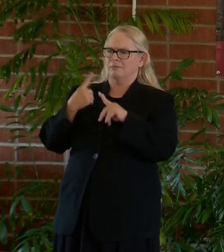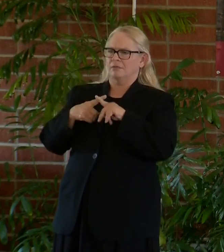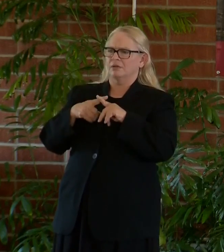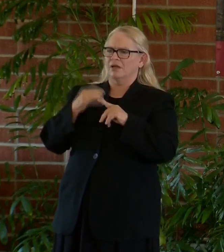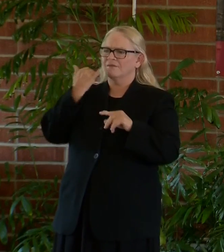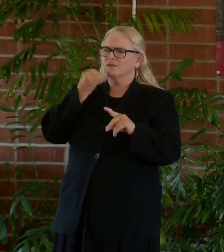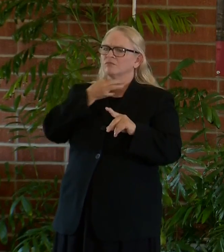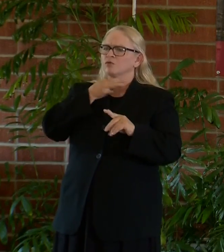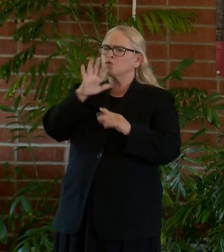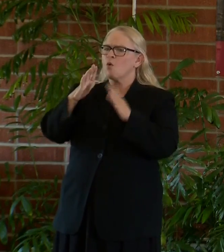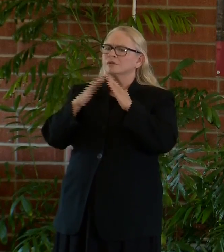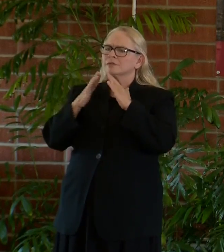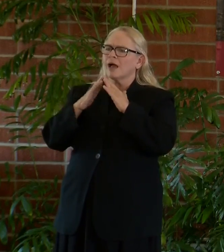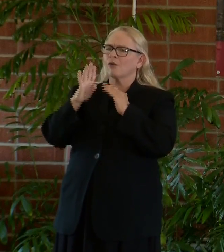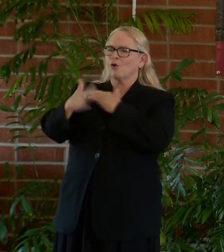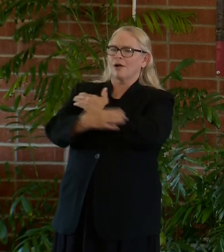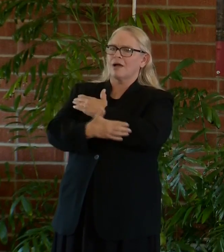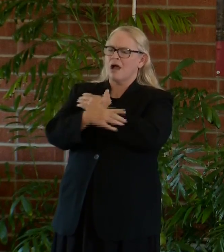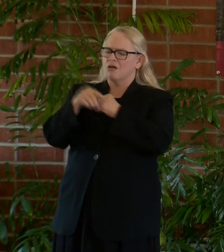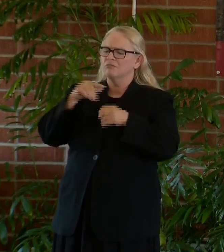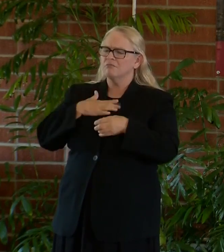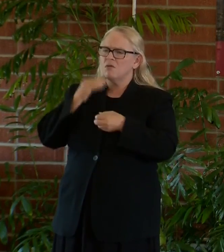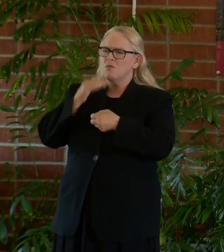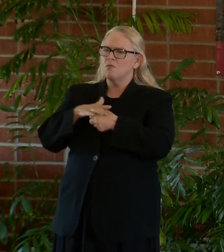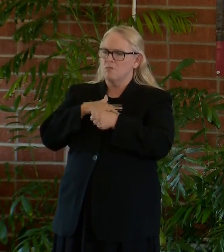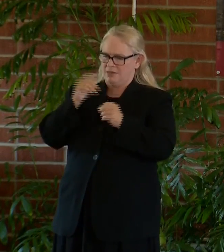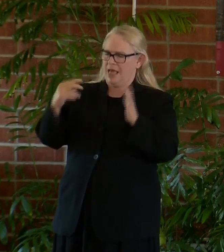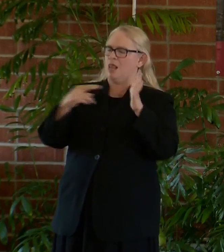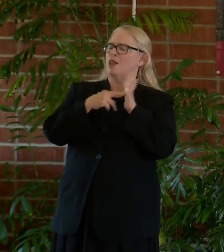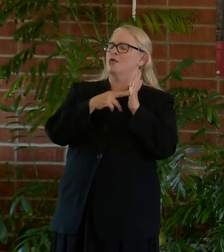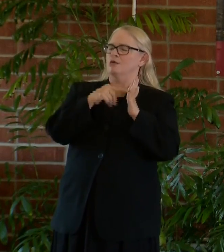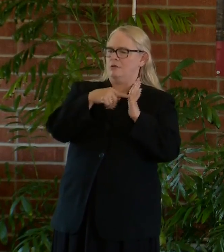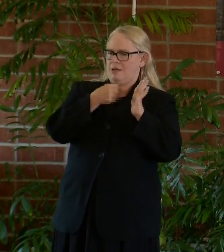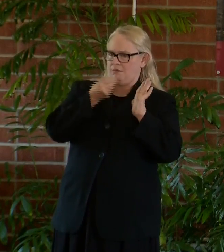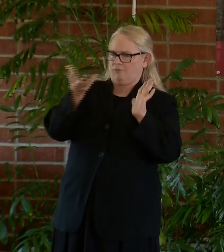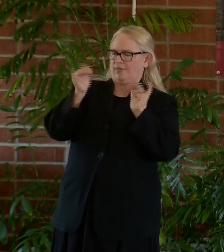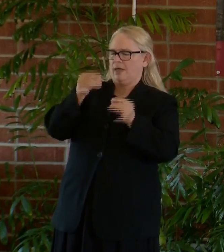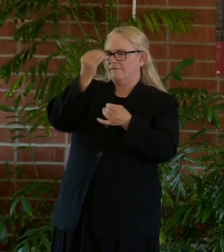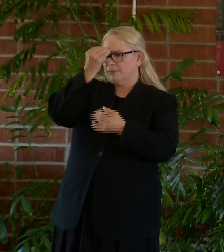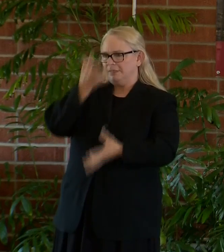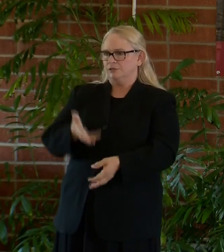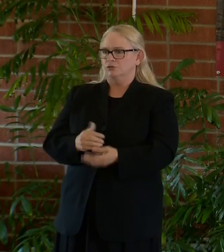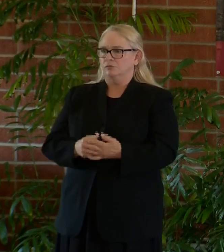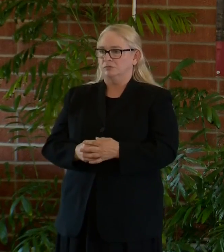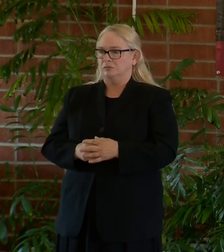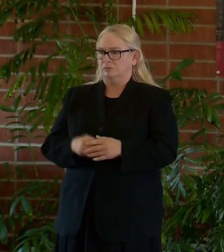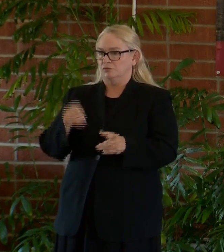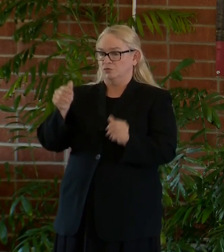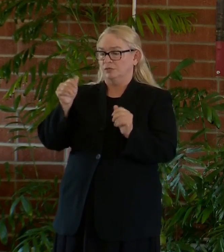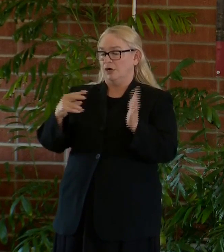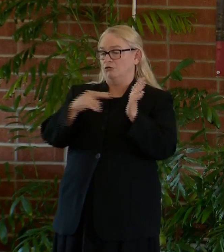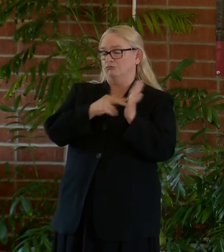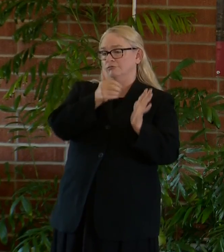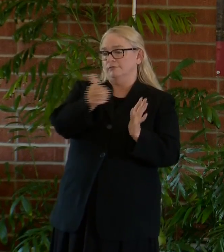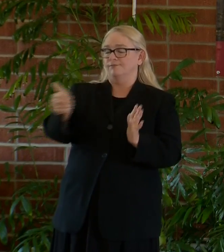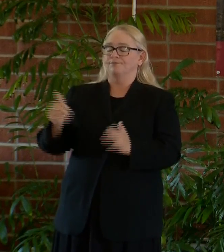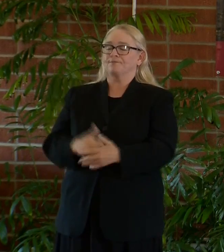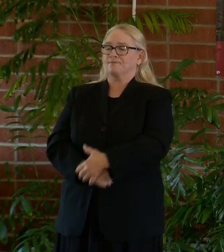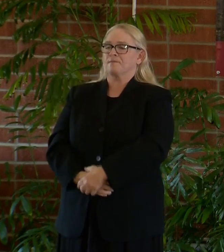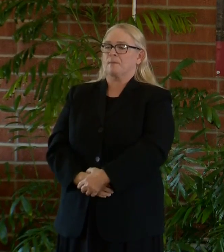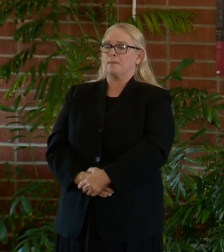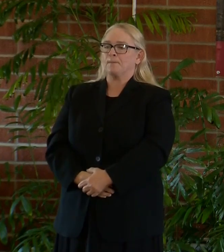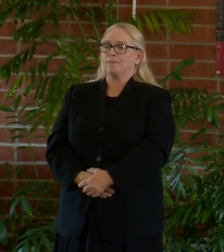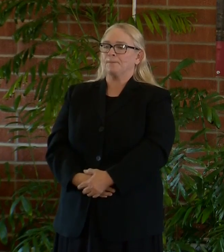can understand the background rates, you can understand the community spread in your county, in your city